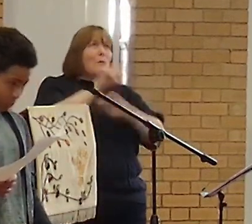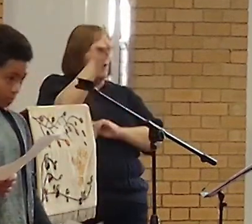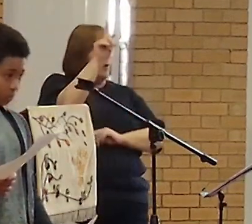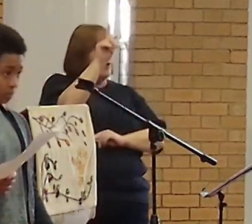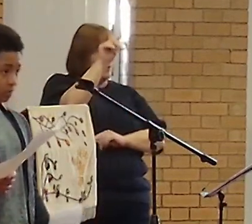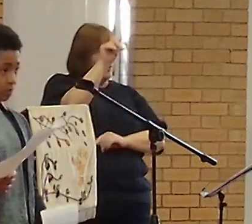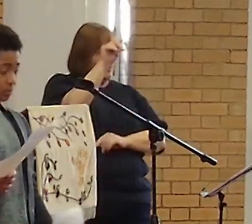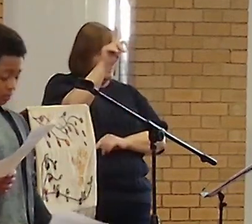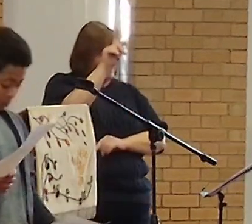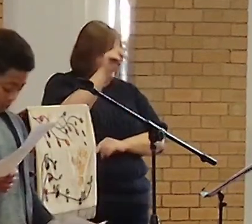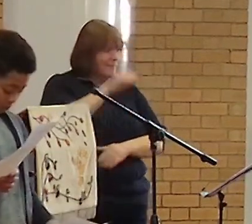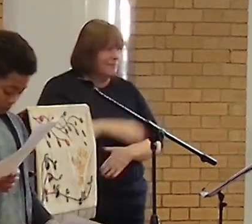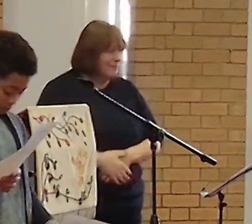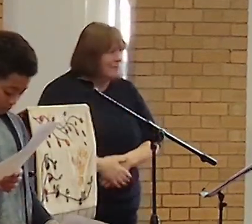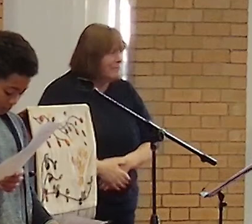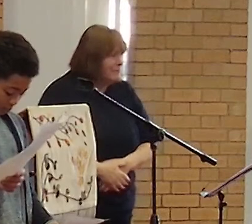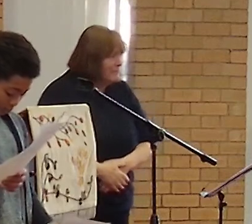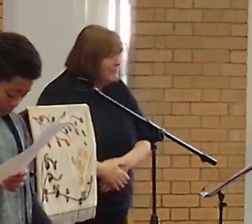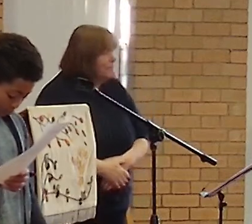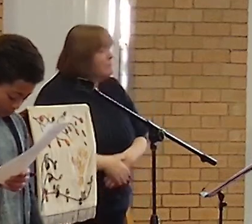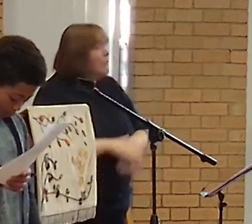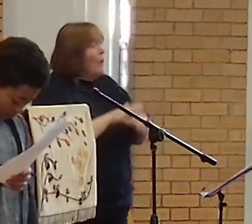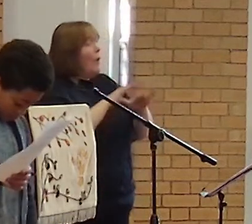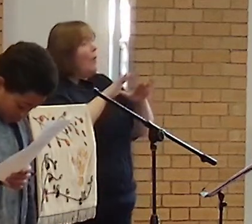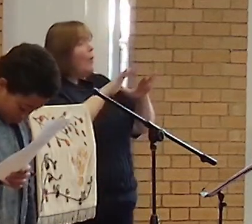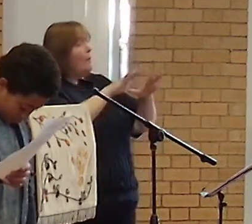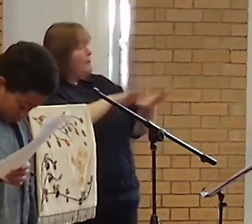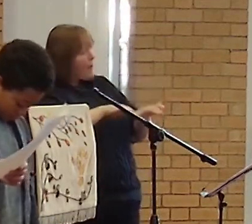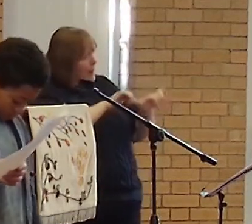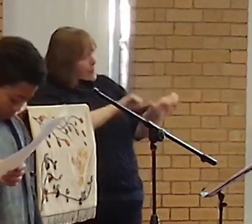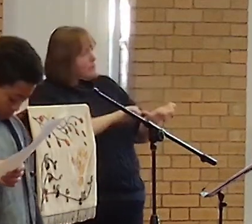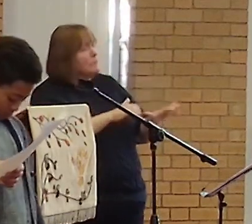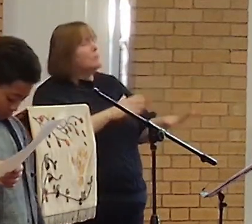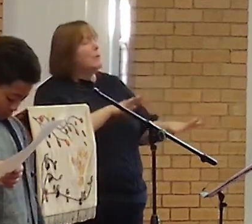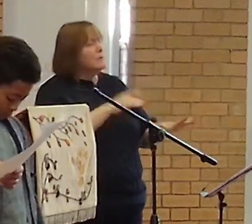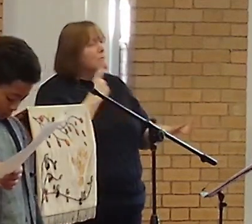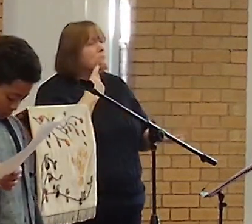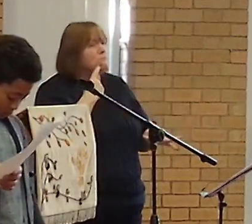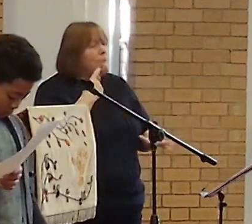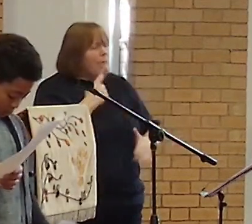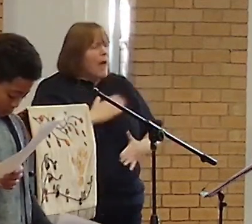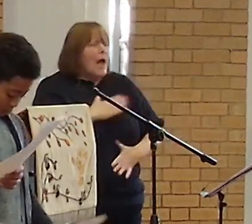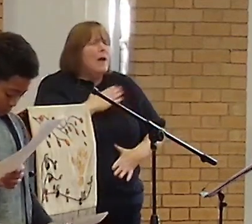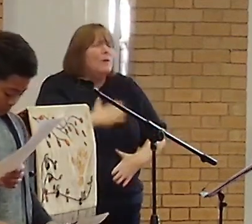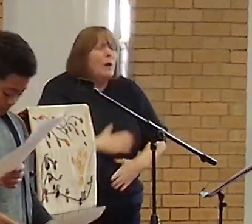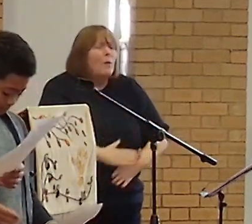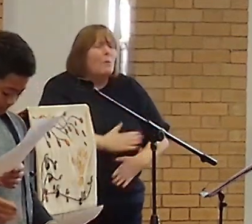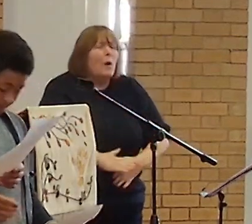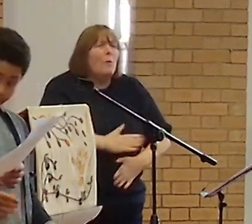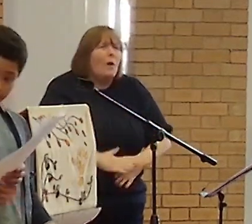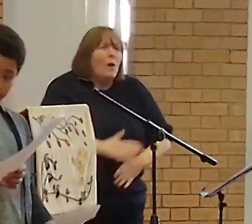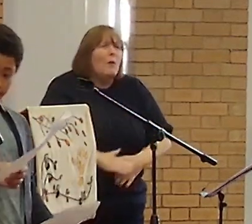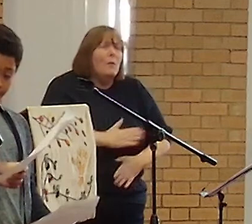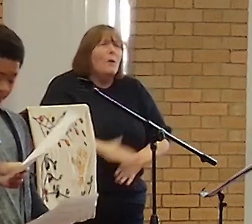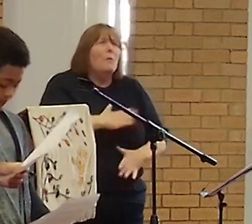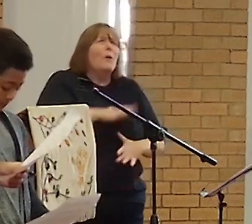You're blessed when you've worked up a good appetite for God. He's food and drink in the best meal you'll ever eat.